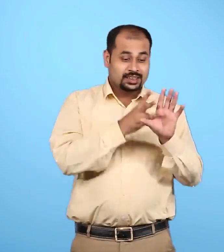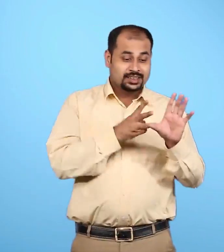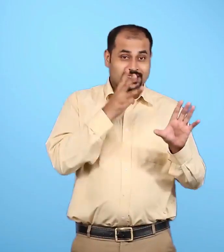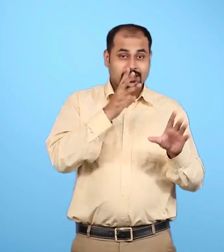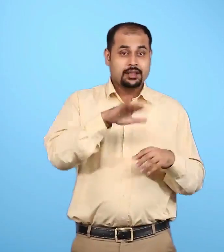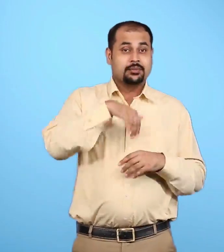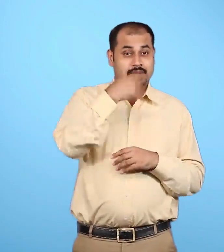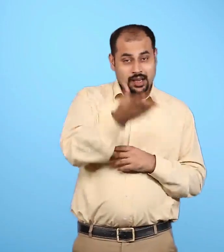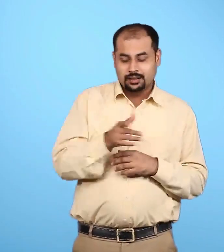3-year,